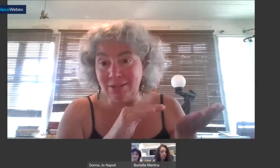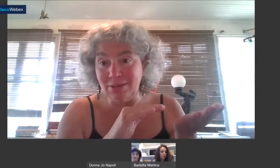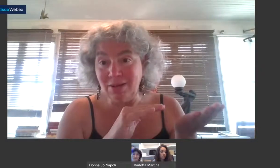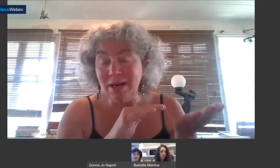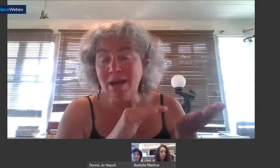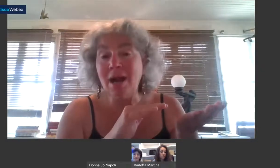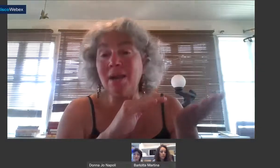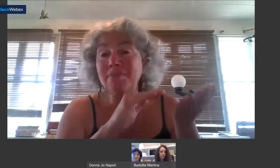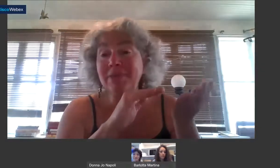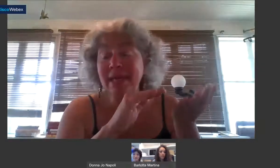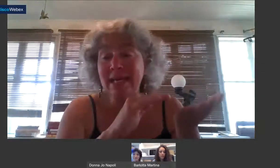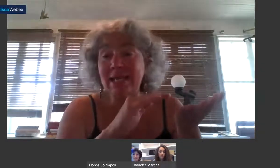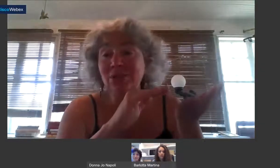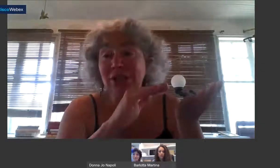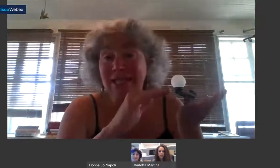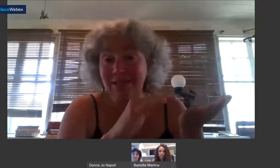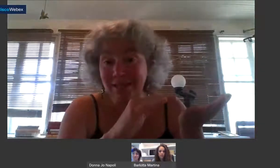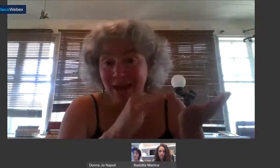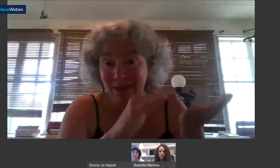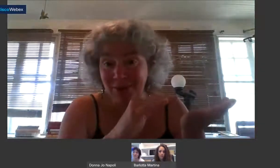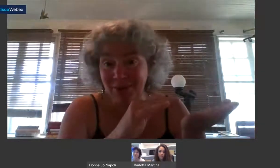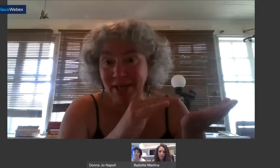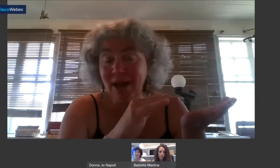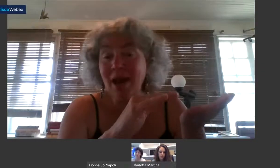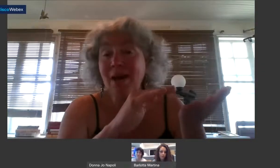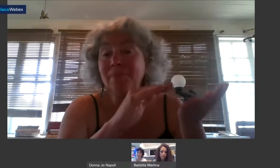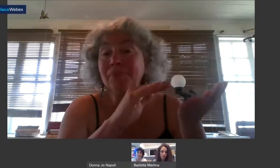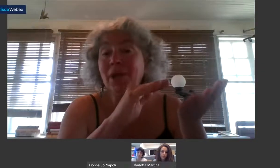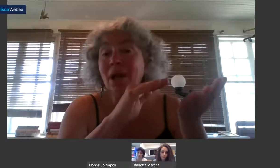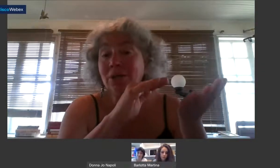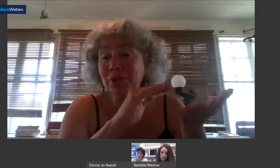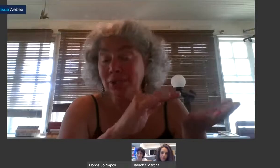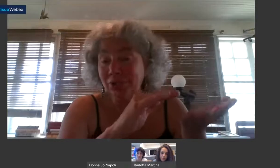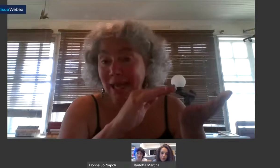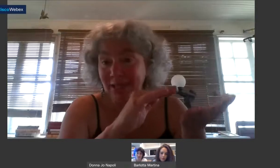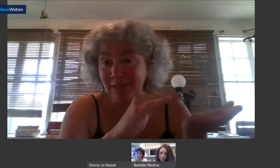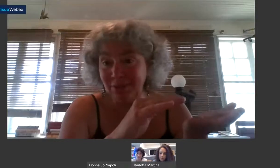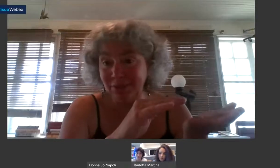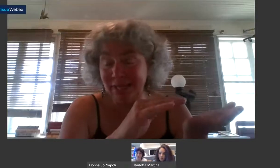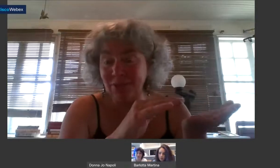her. But then as she gets tired, a stranger can't understand her.